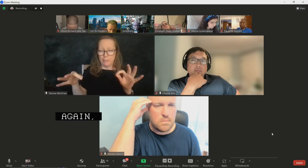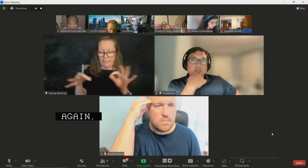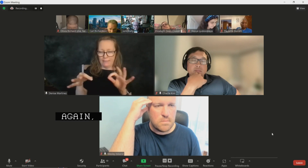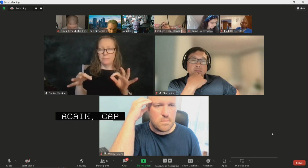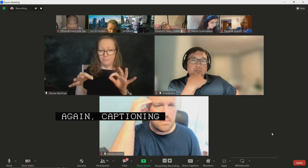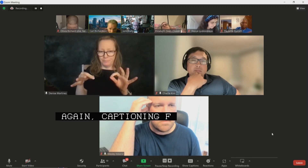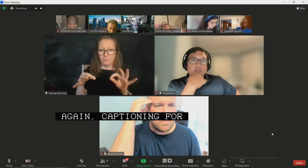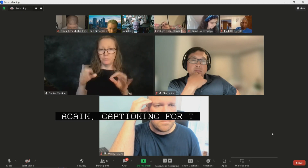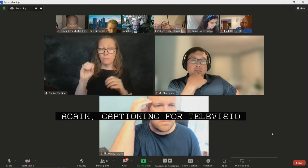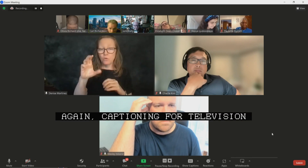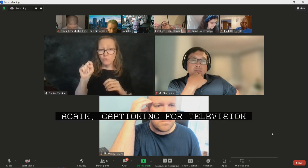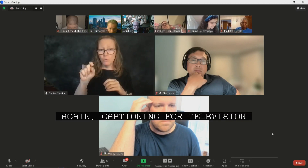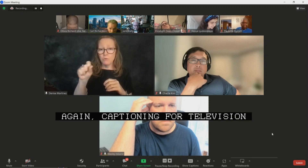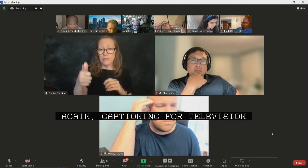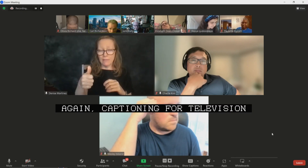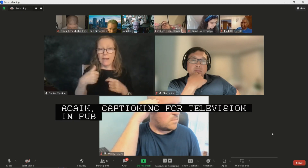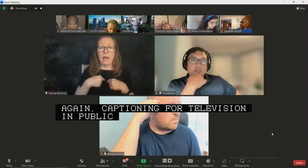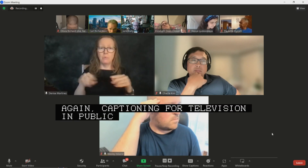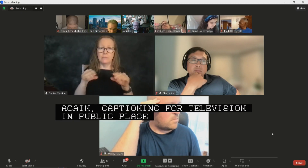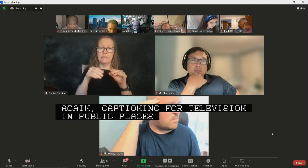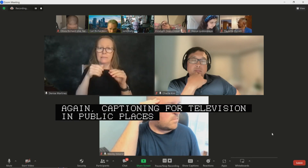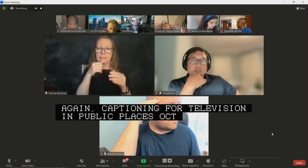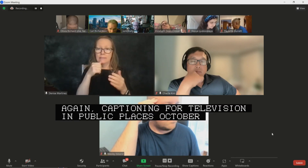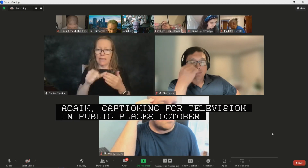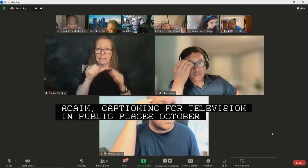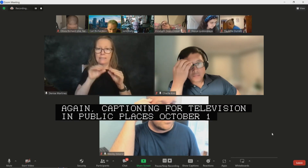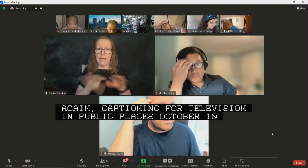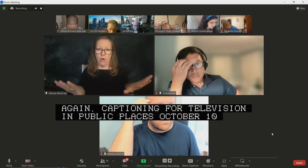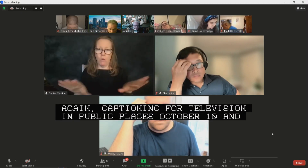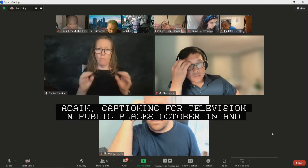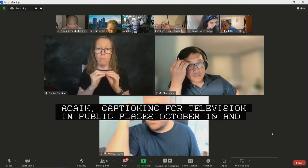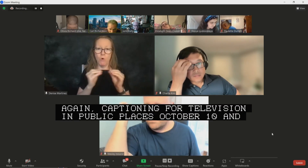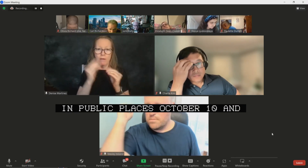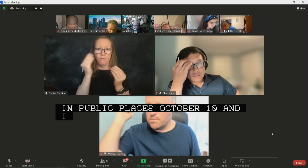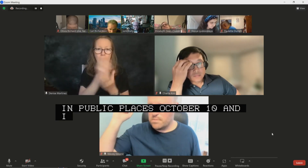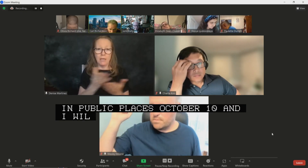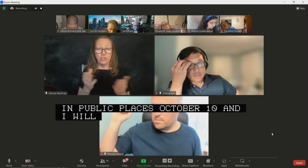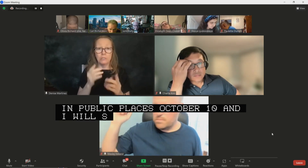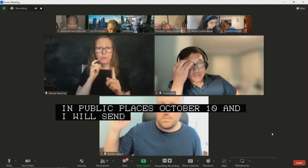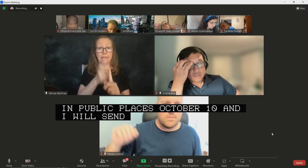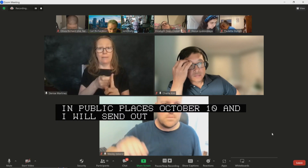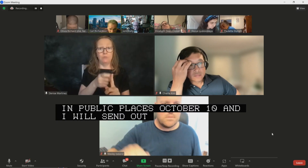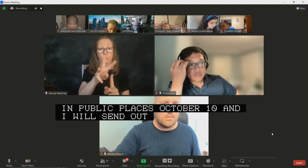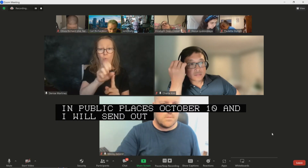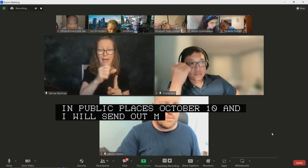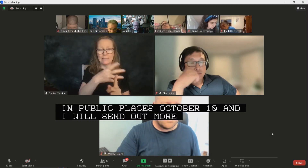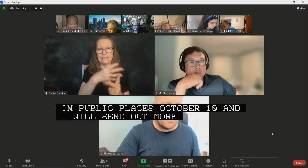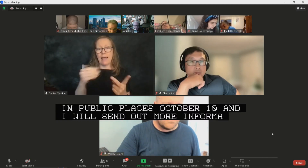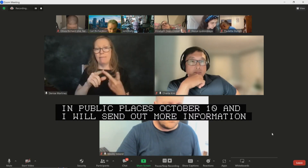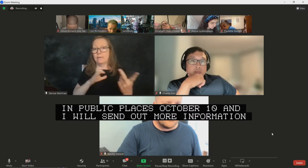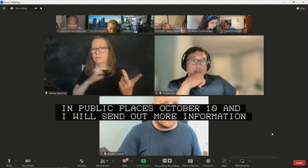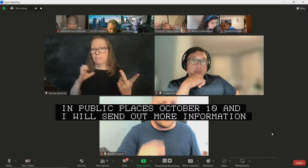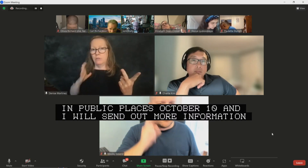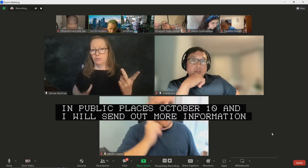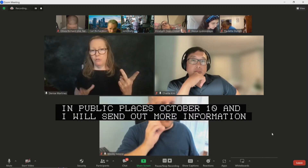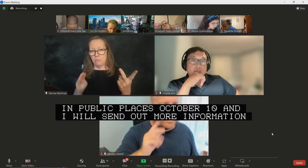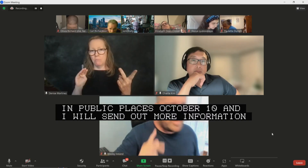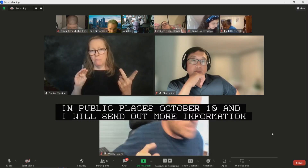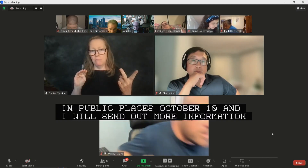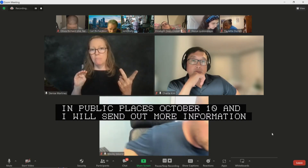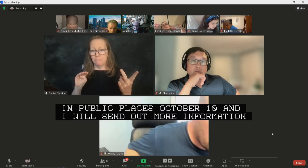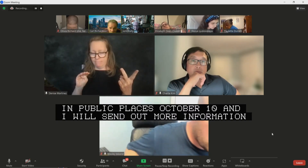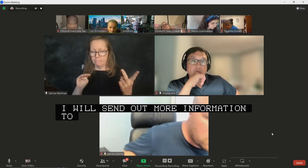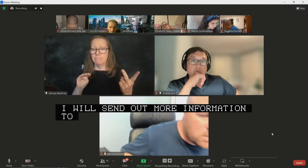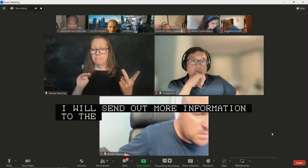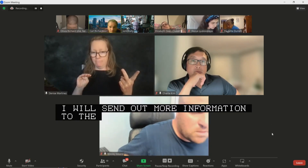10th, and I will send out more information to the rep and Commissioner McCarthy to share with the committee as we get